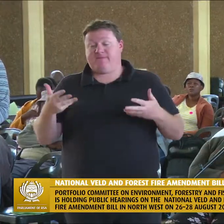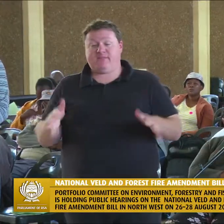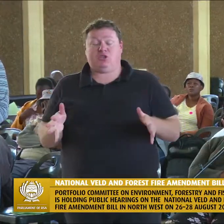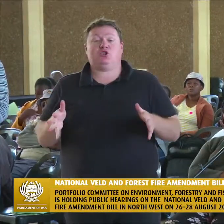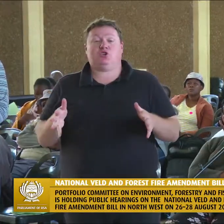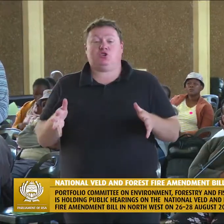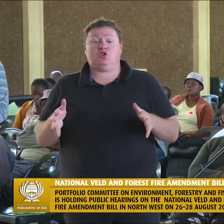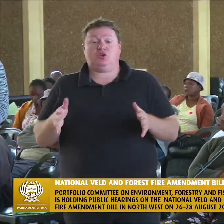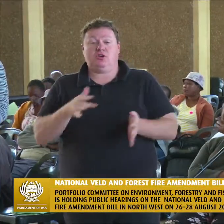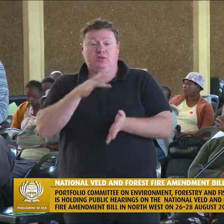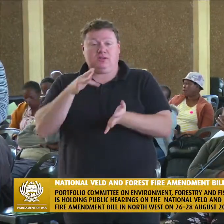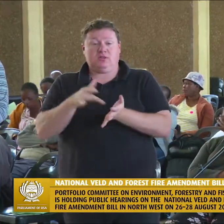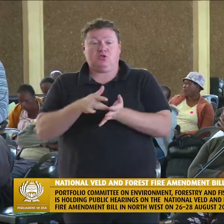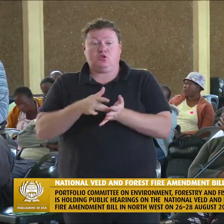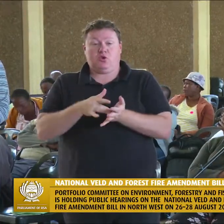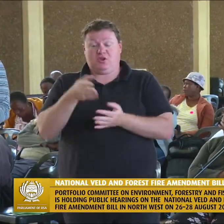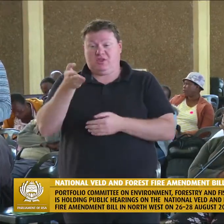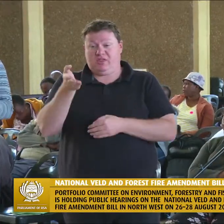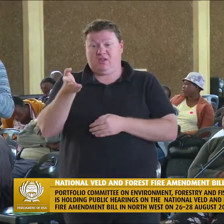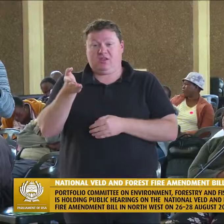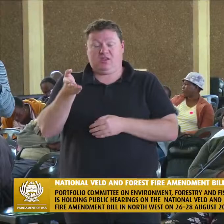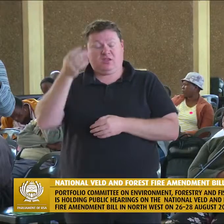an incident where